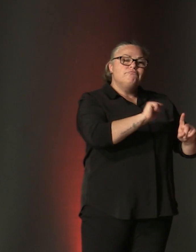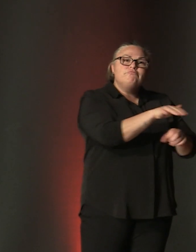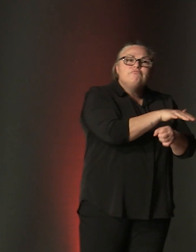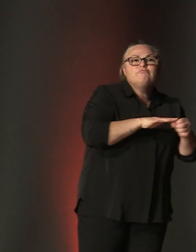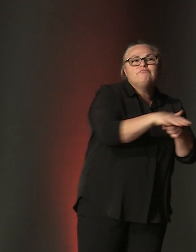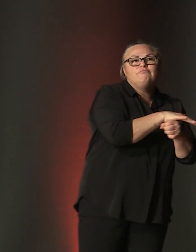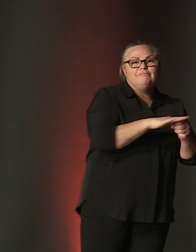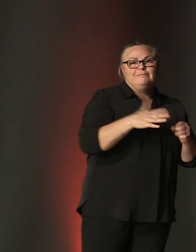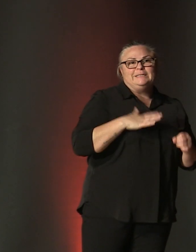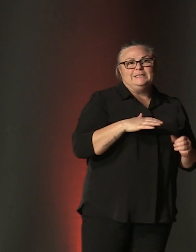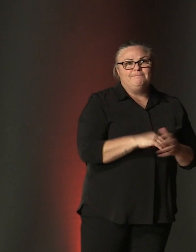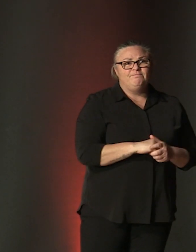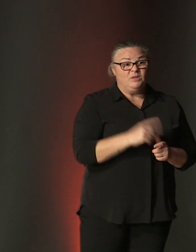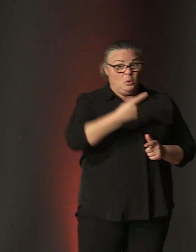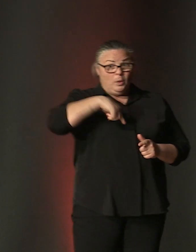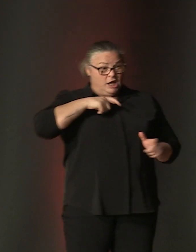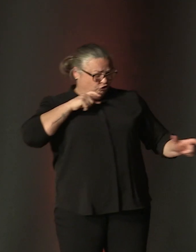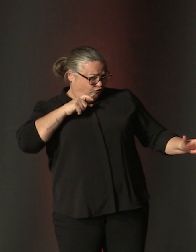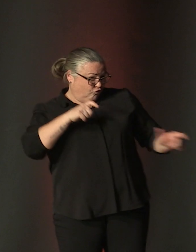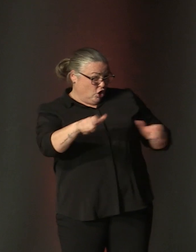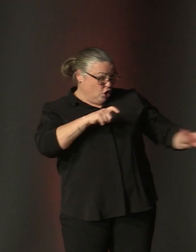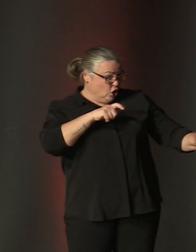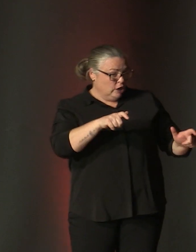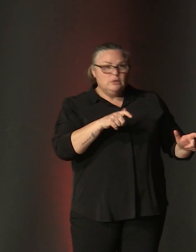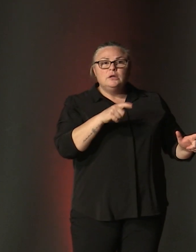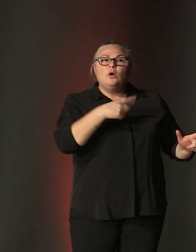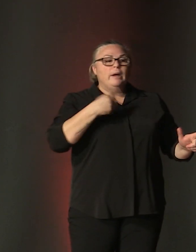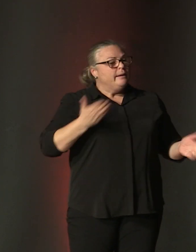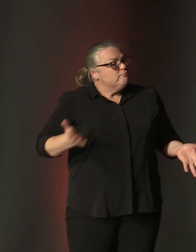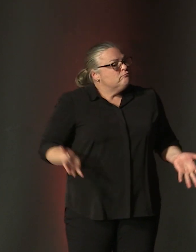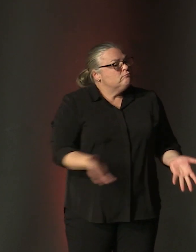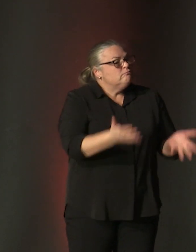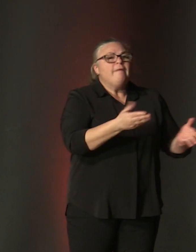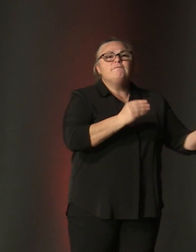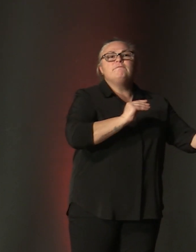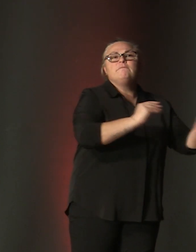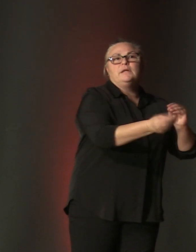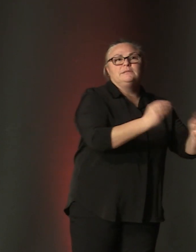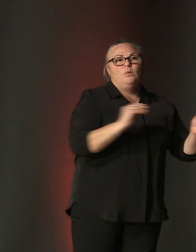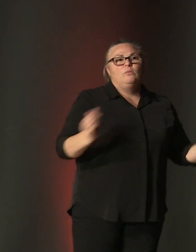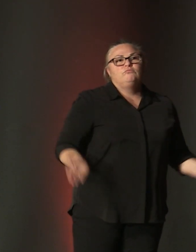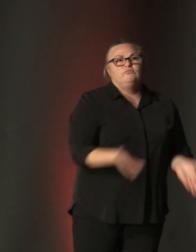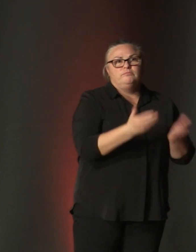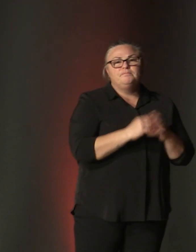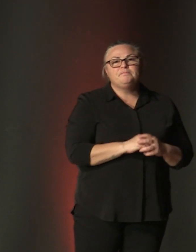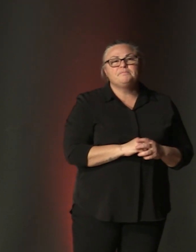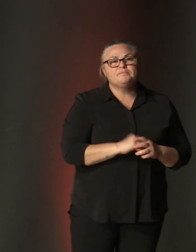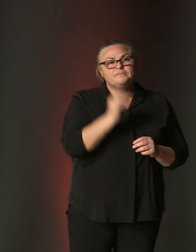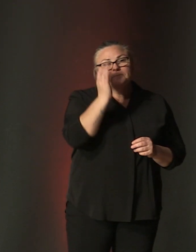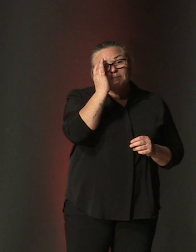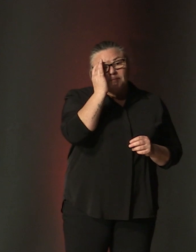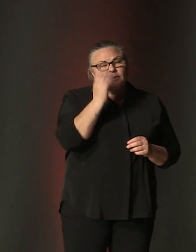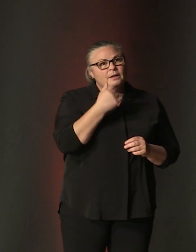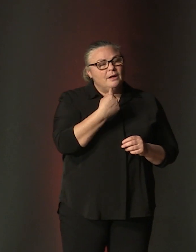context. We weren't overly controlling them. We were letting them have that flexibility. We